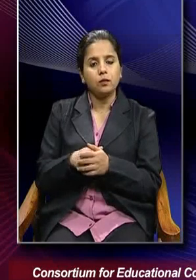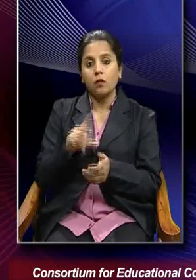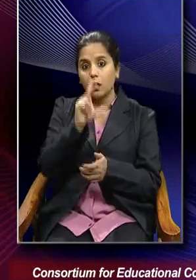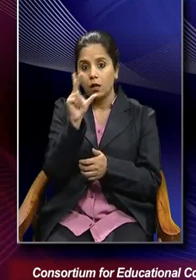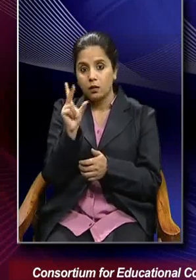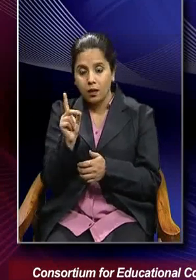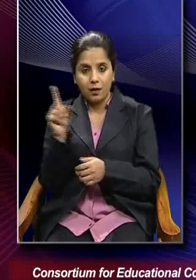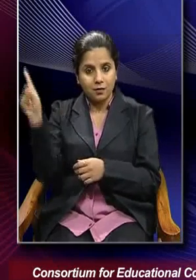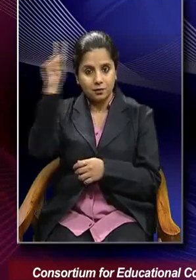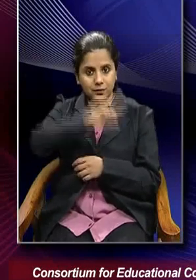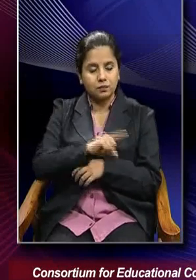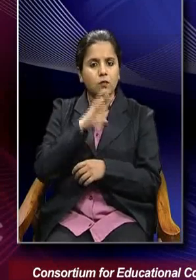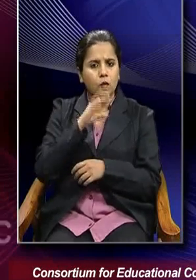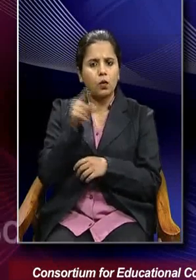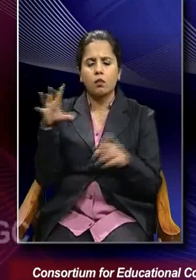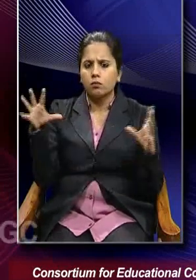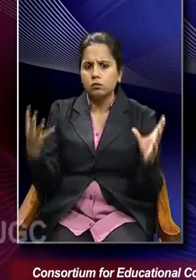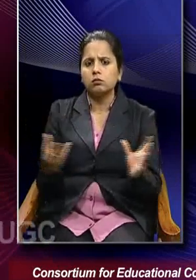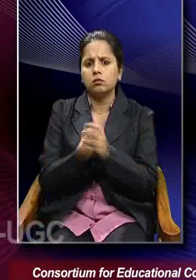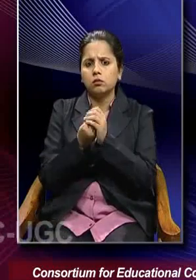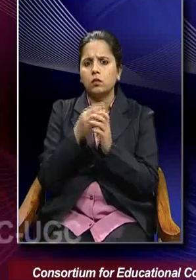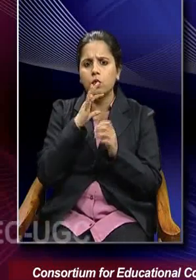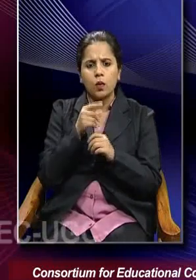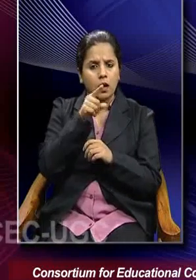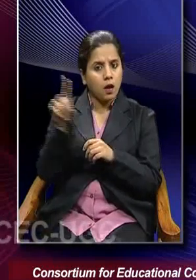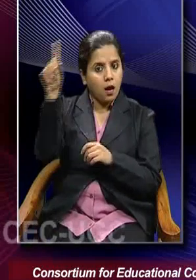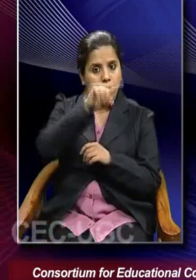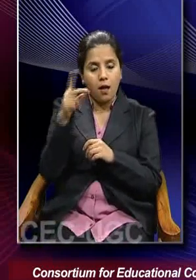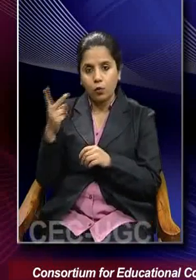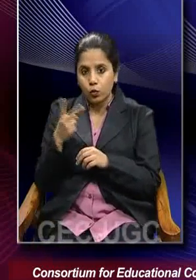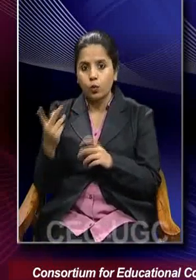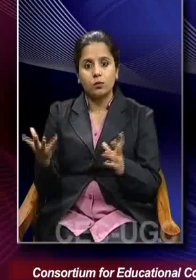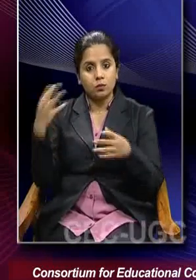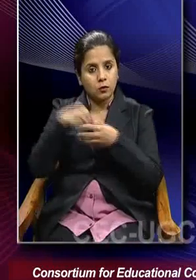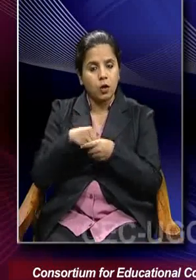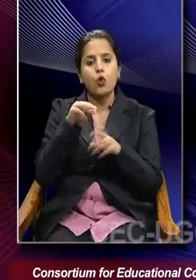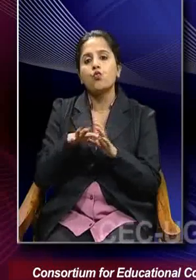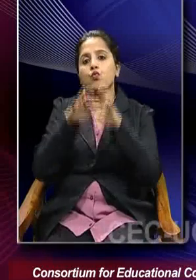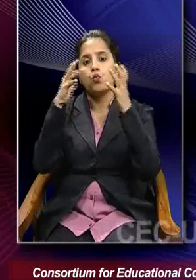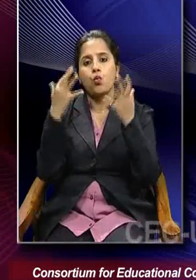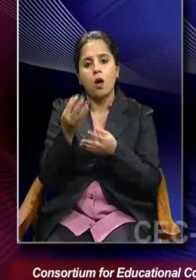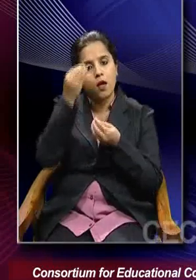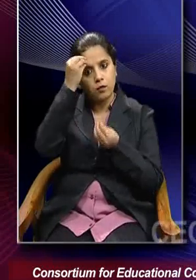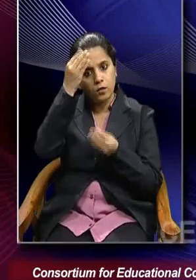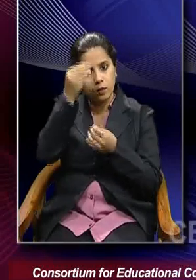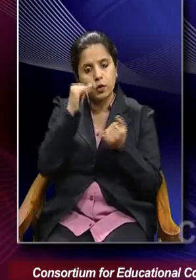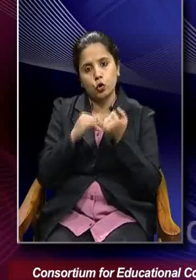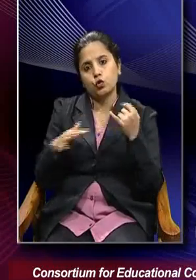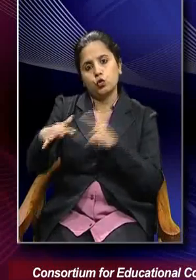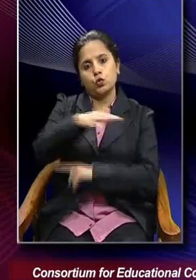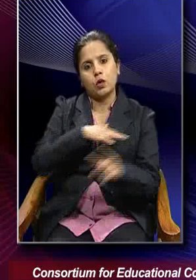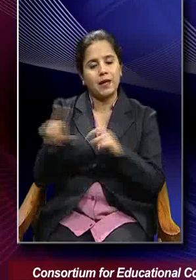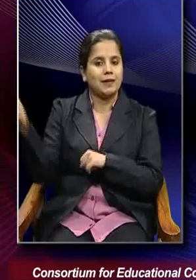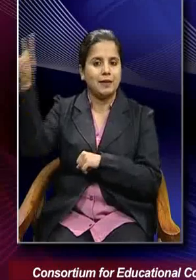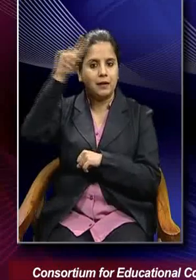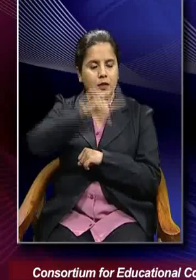day merged into this day, that was the World Information Society Day,